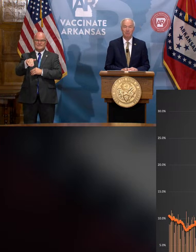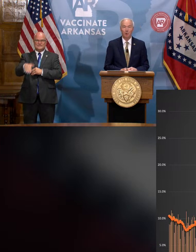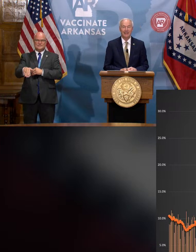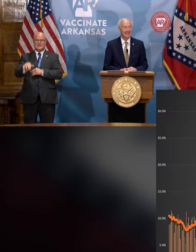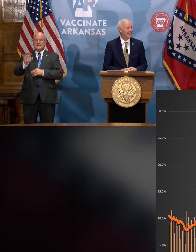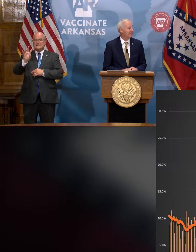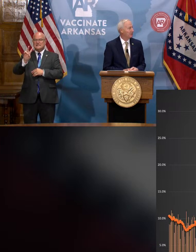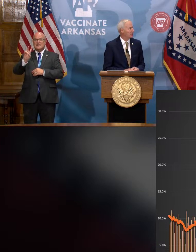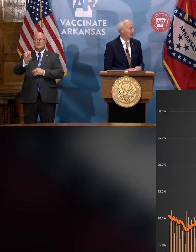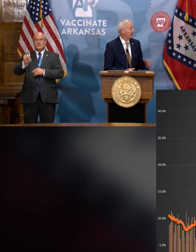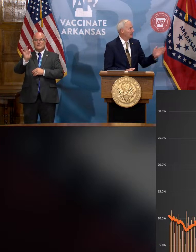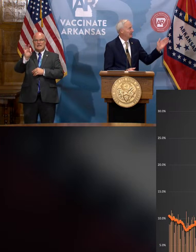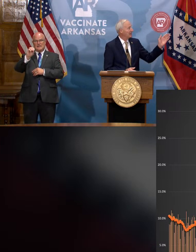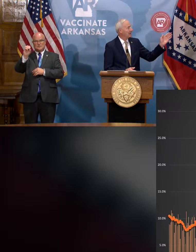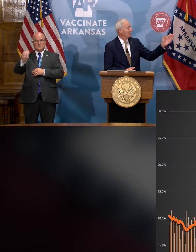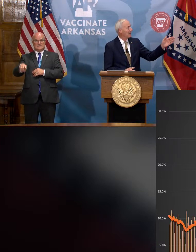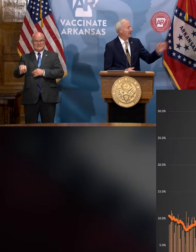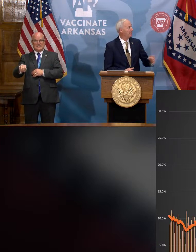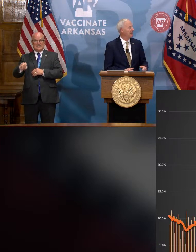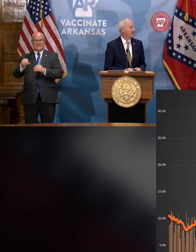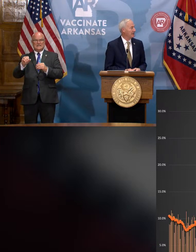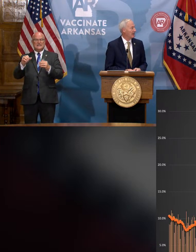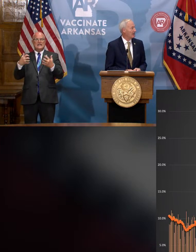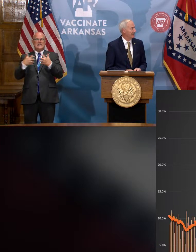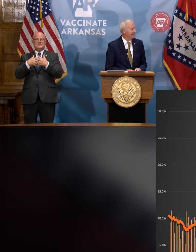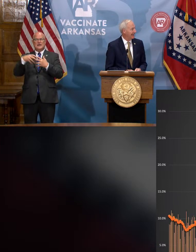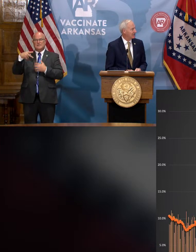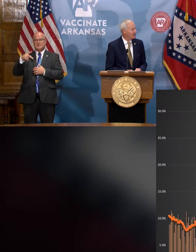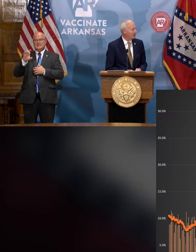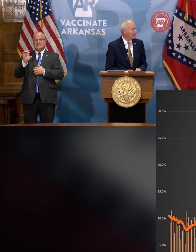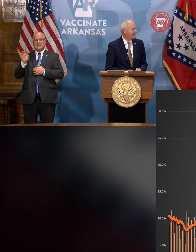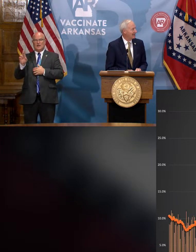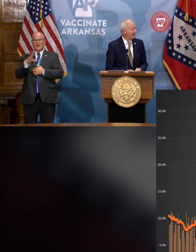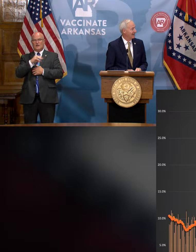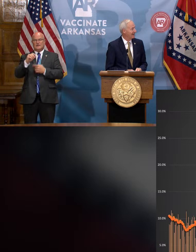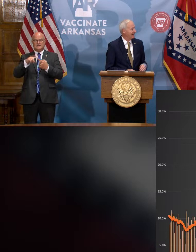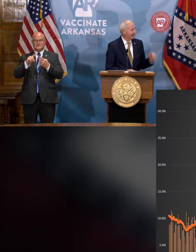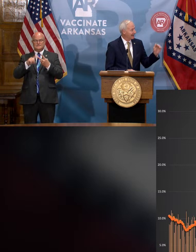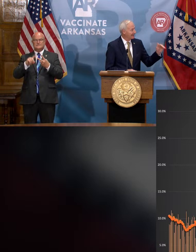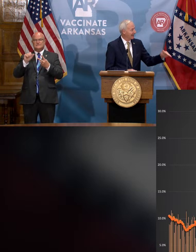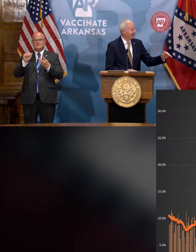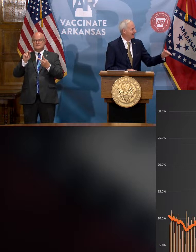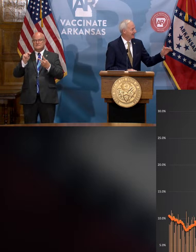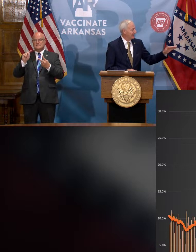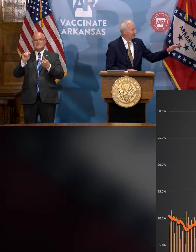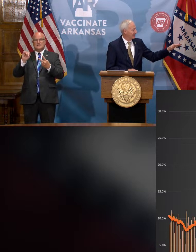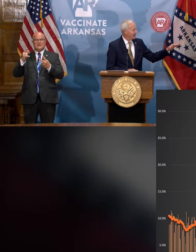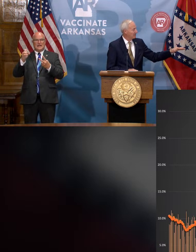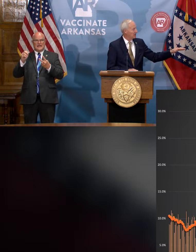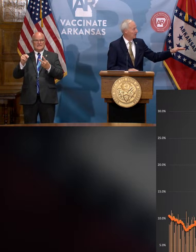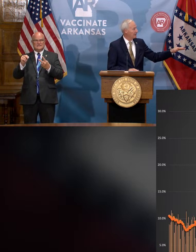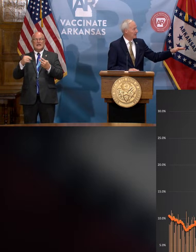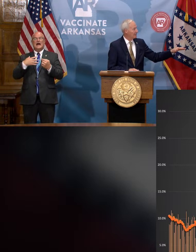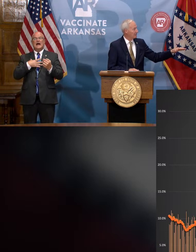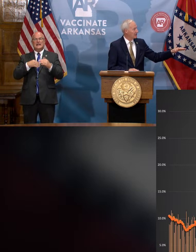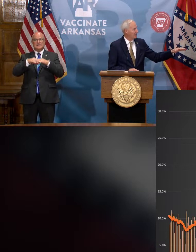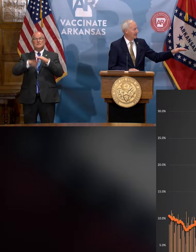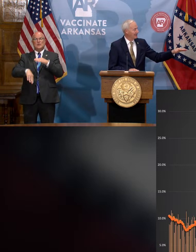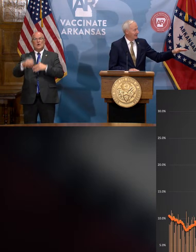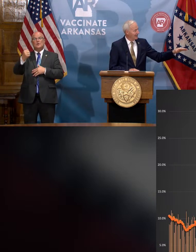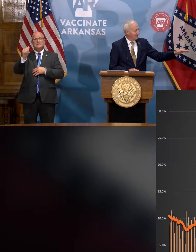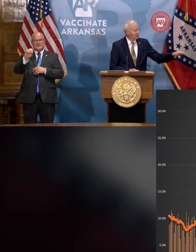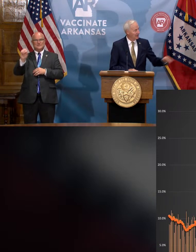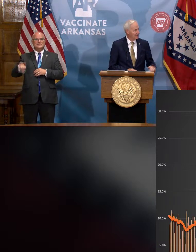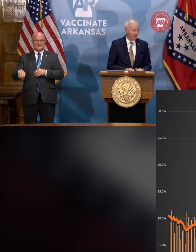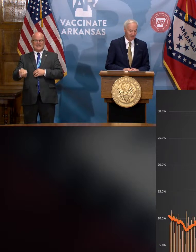is 7.9%, combined PCR and antigen. I like that, getting it down below the